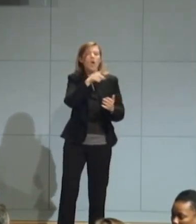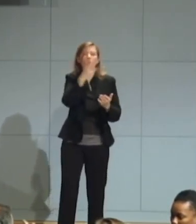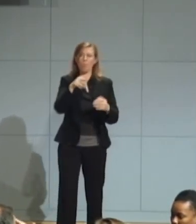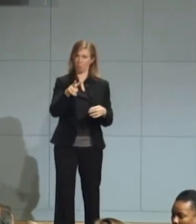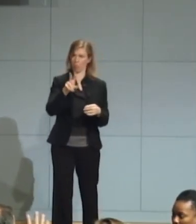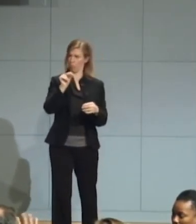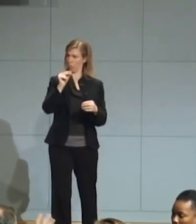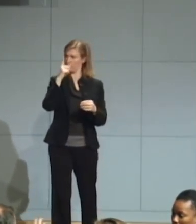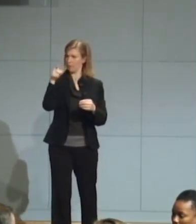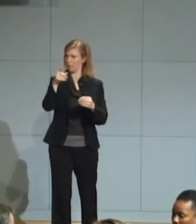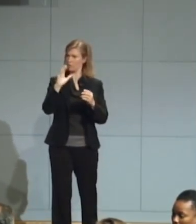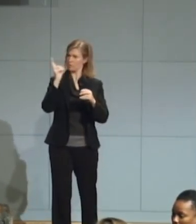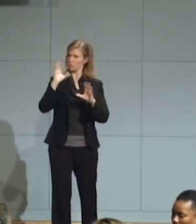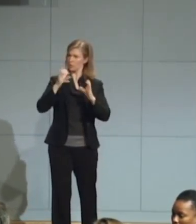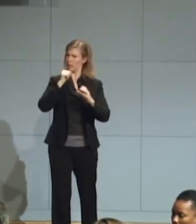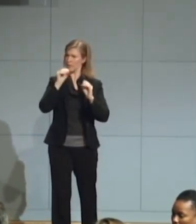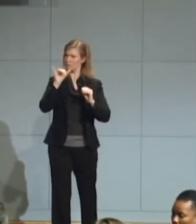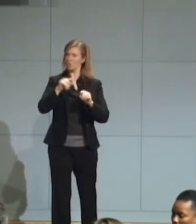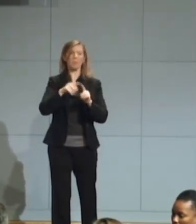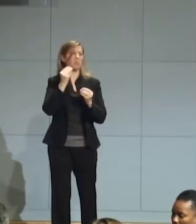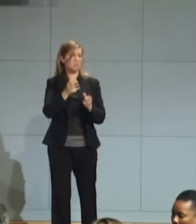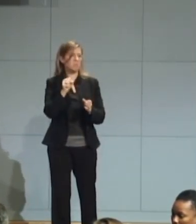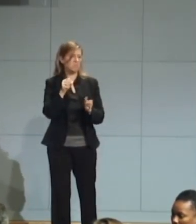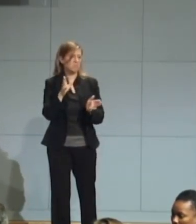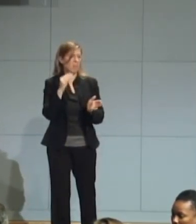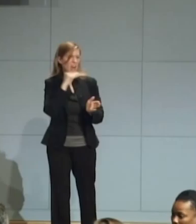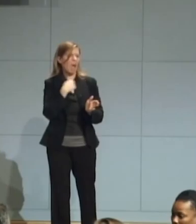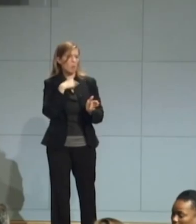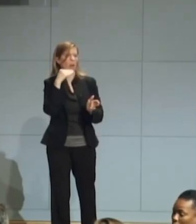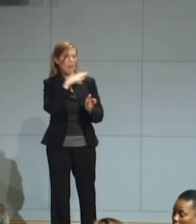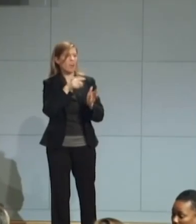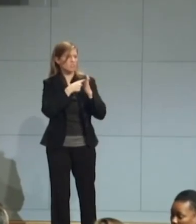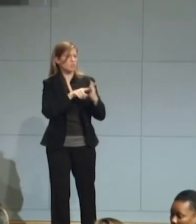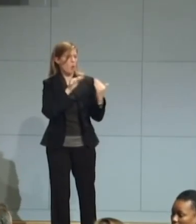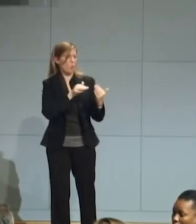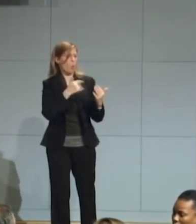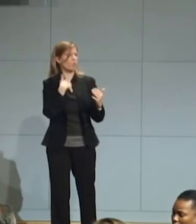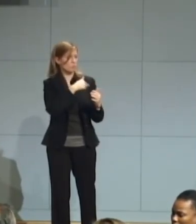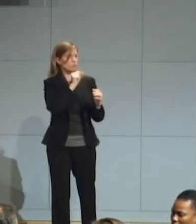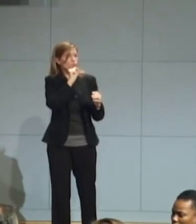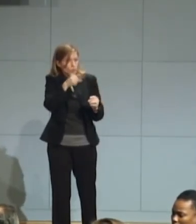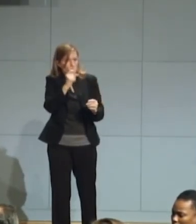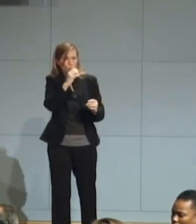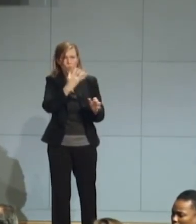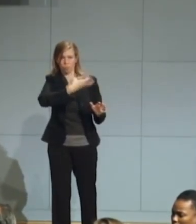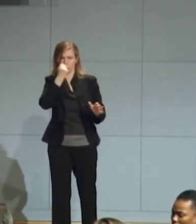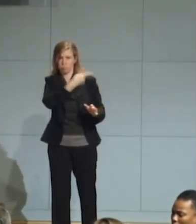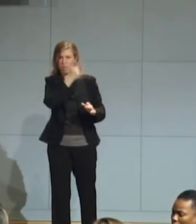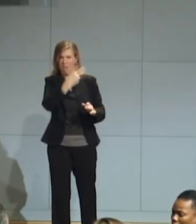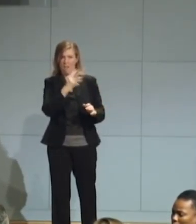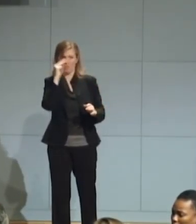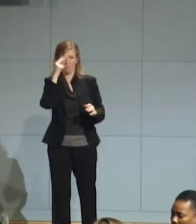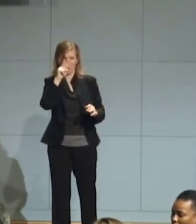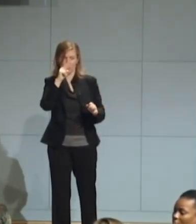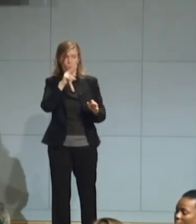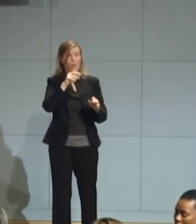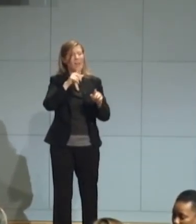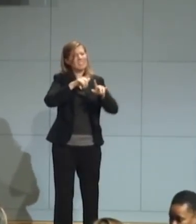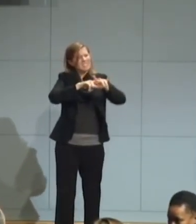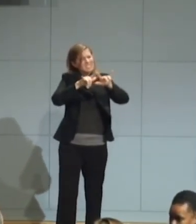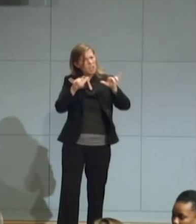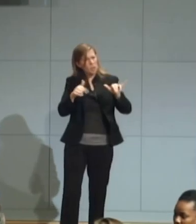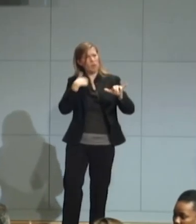young people, right? Young people who come from communities that have survived enslavement, that have survived